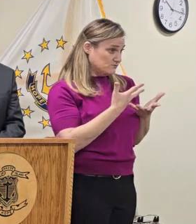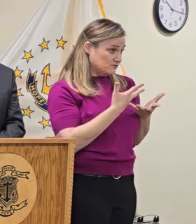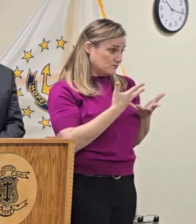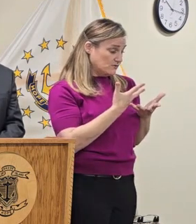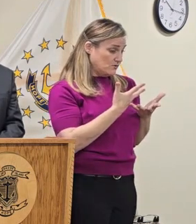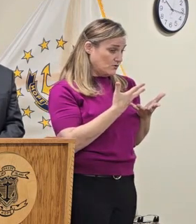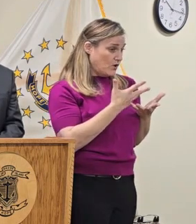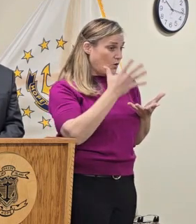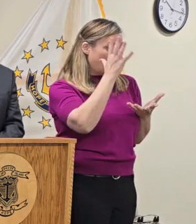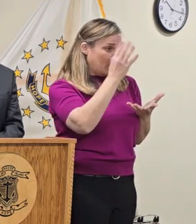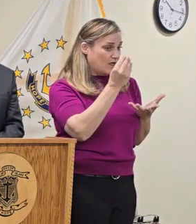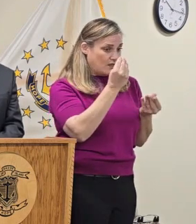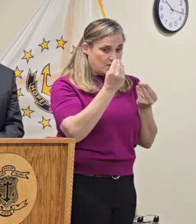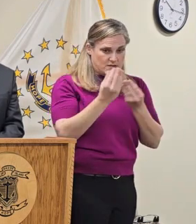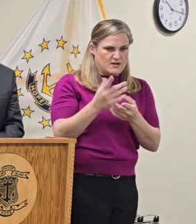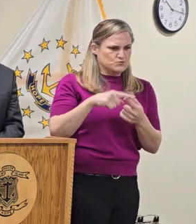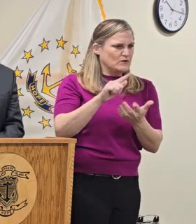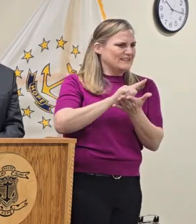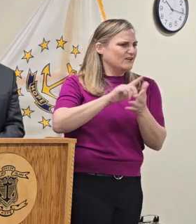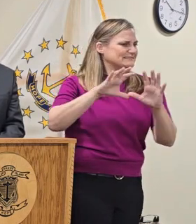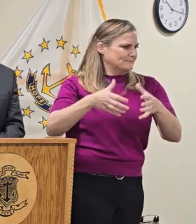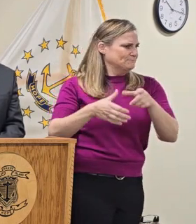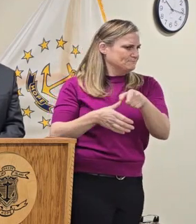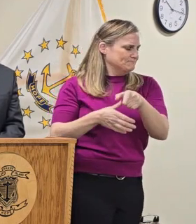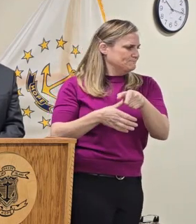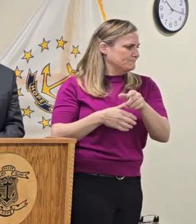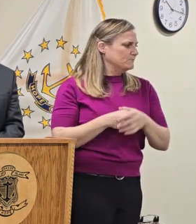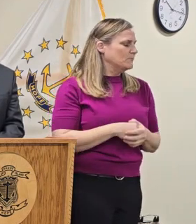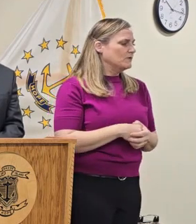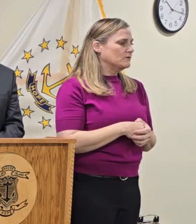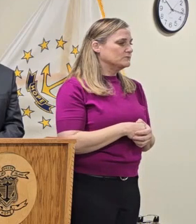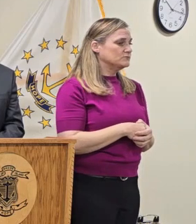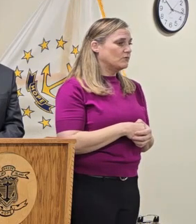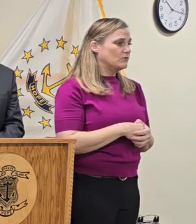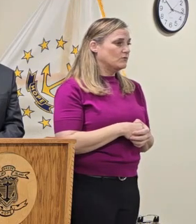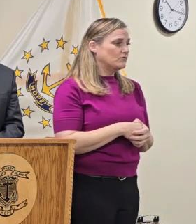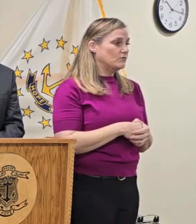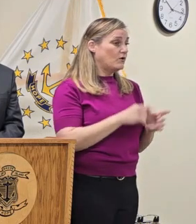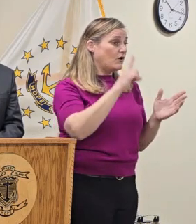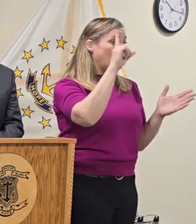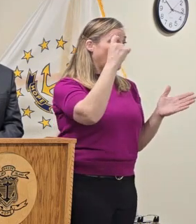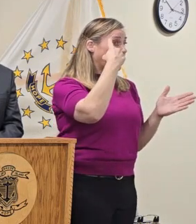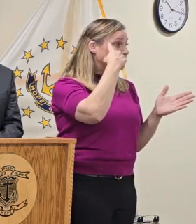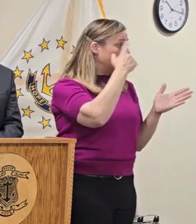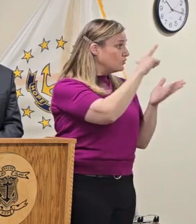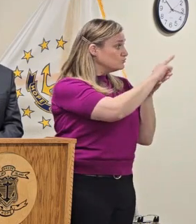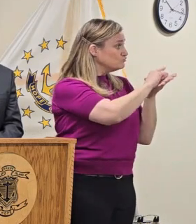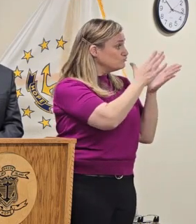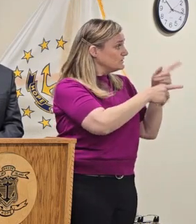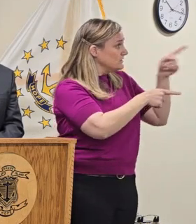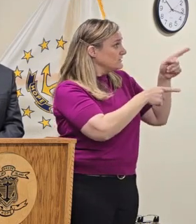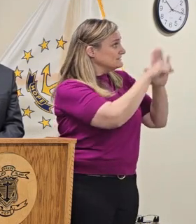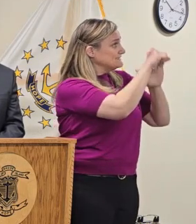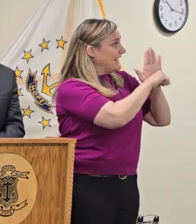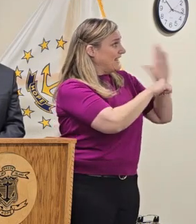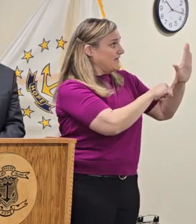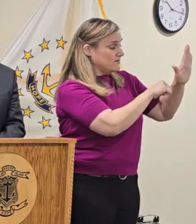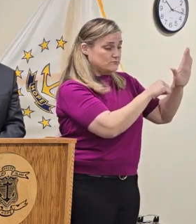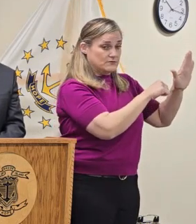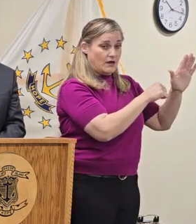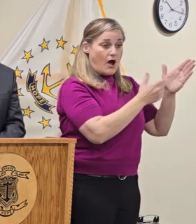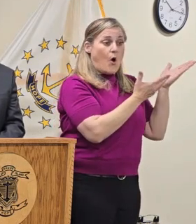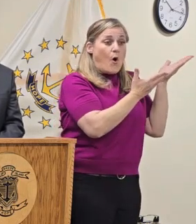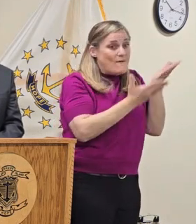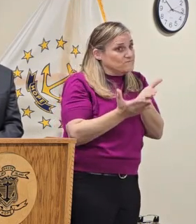office, and we've also relayed that text to this team as well. And I would expect that they would be reaching out to the